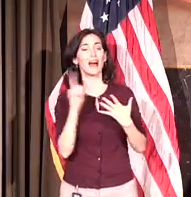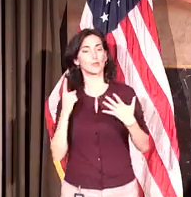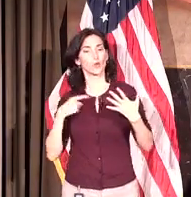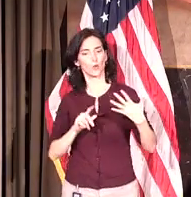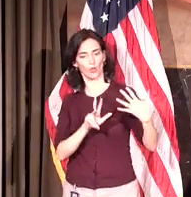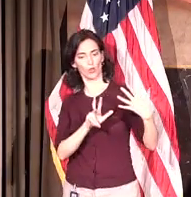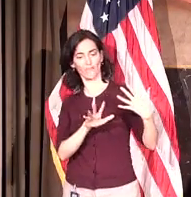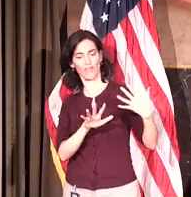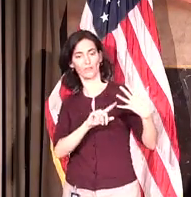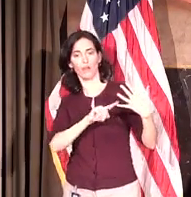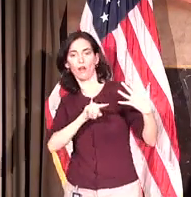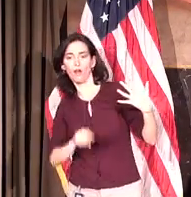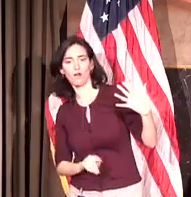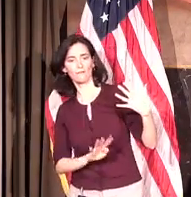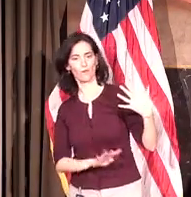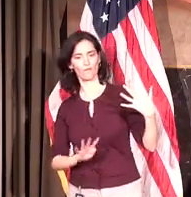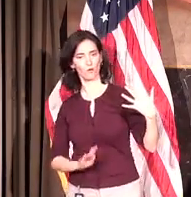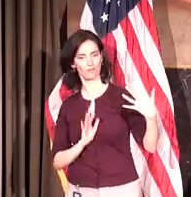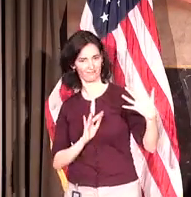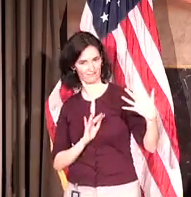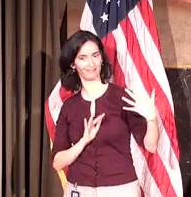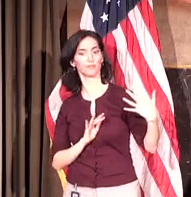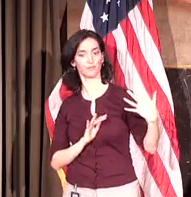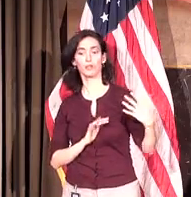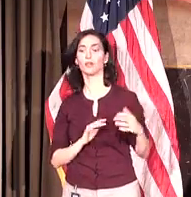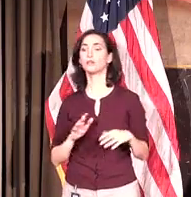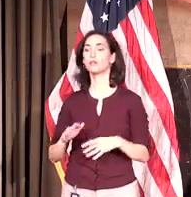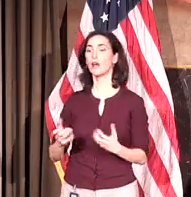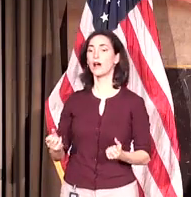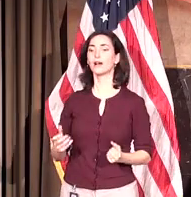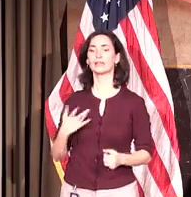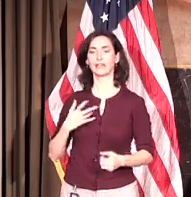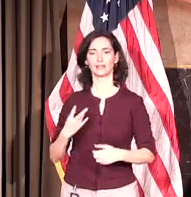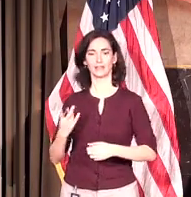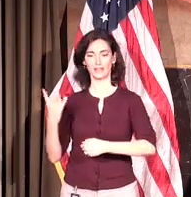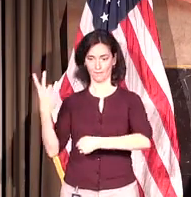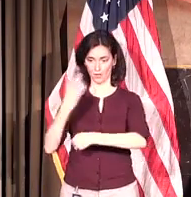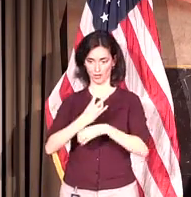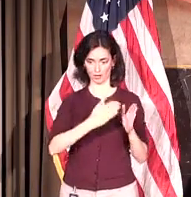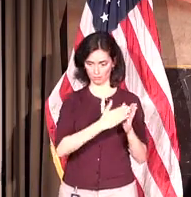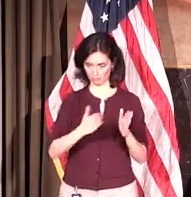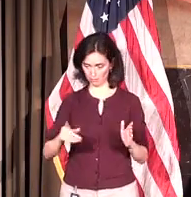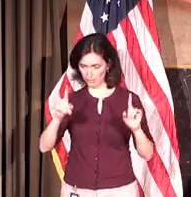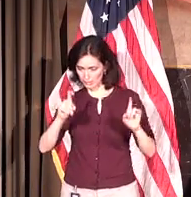Our 7-day average percent positivity is 5.26.